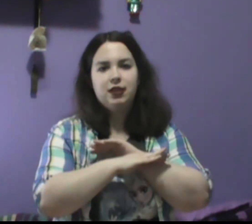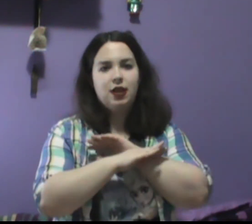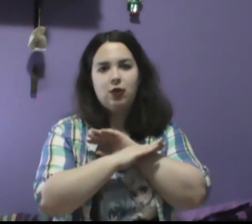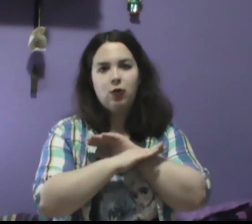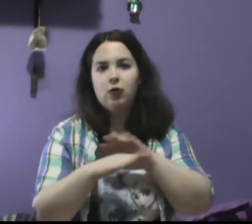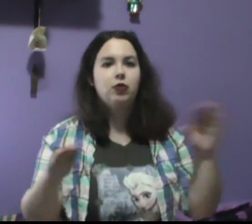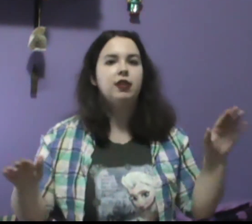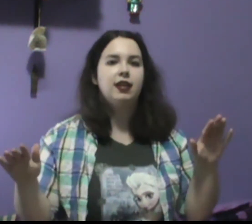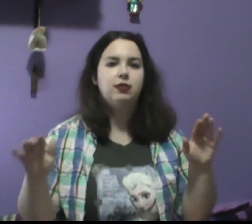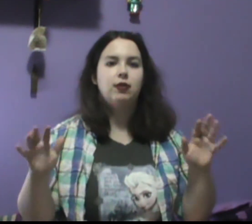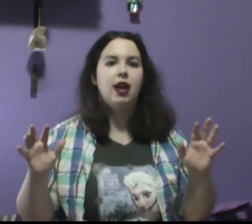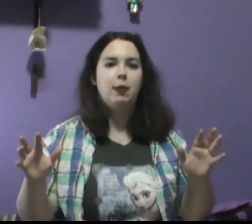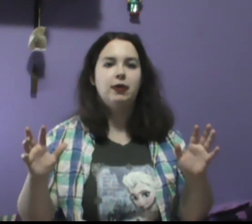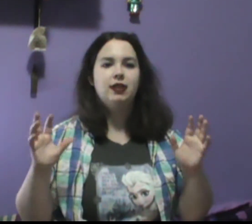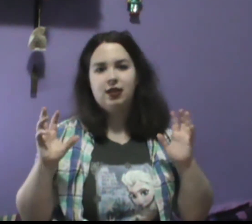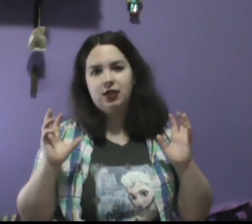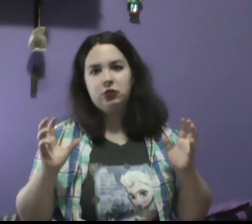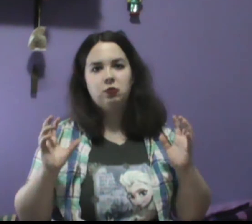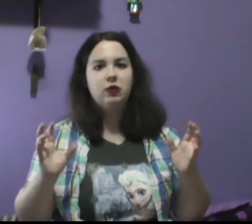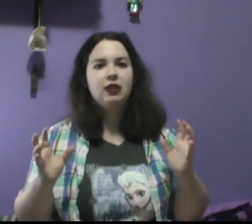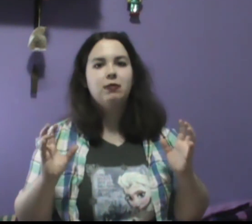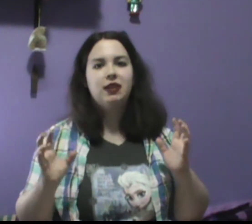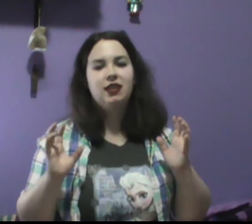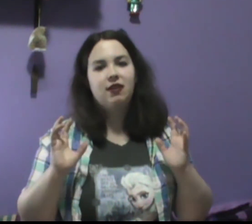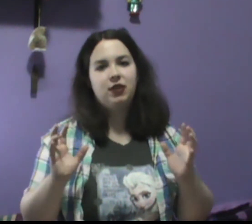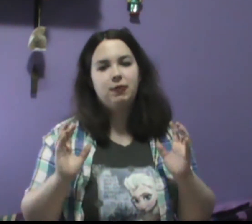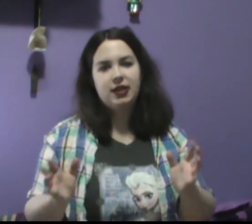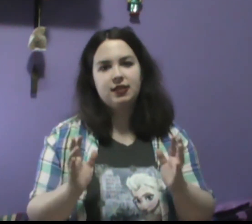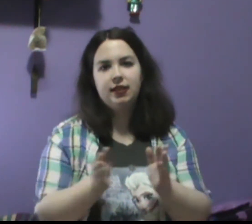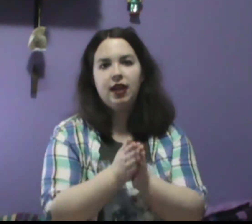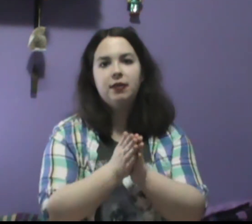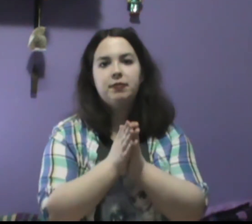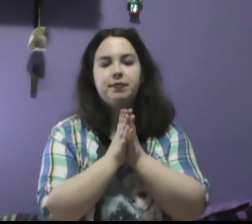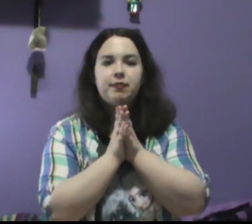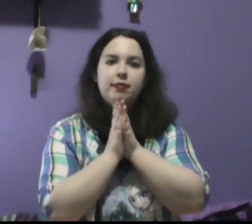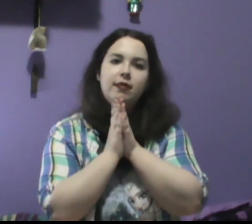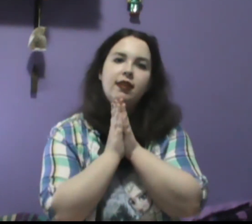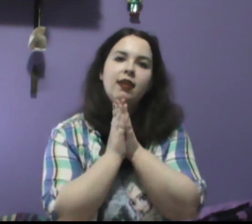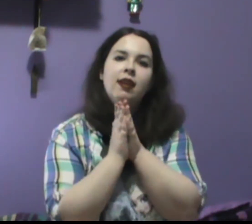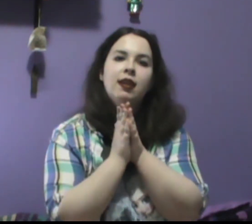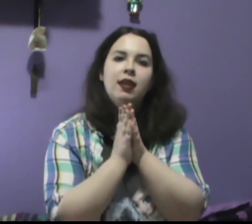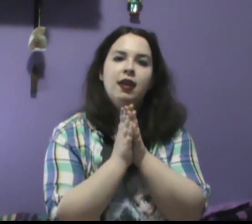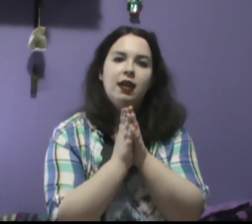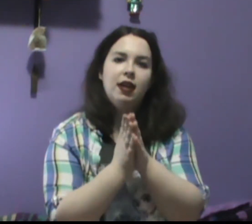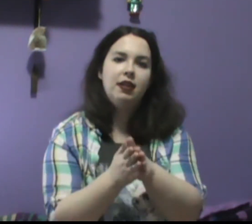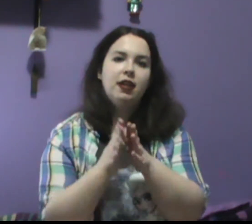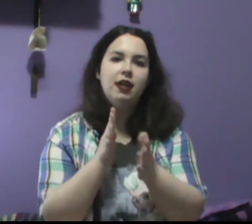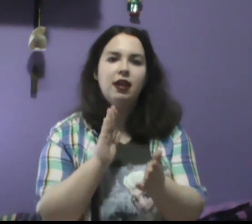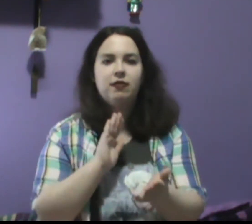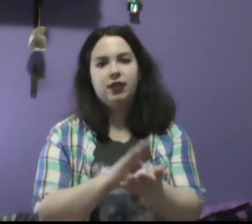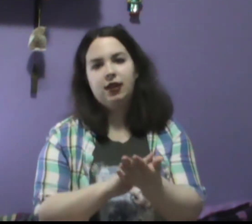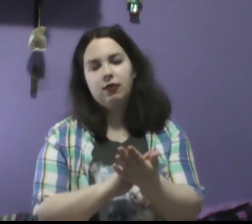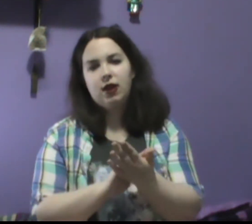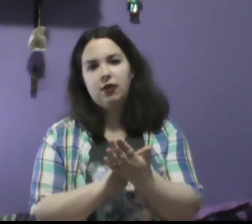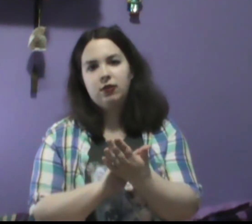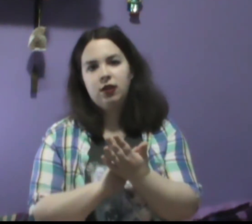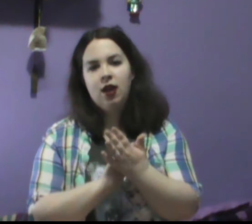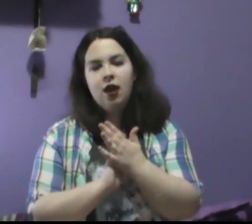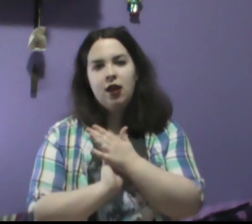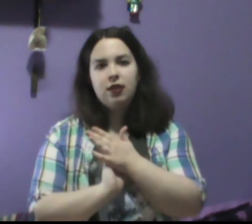that whole thing sort of happened, and I just really loved it because of that. And then everything around the